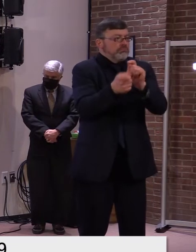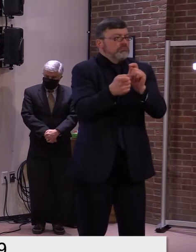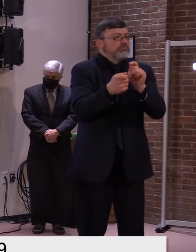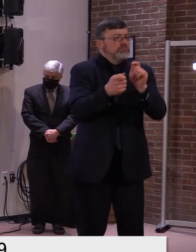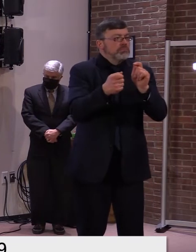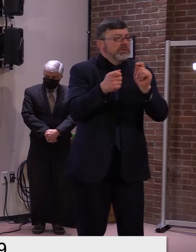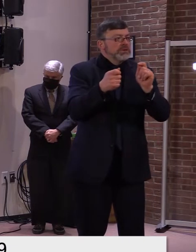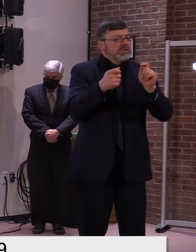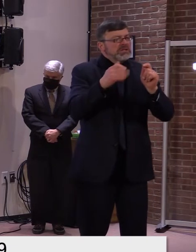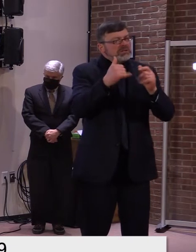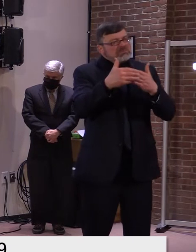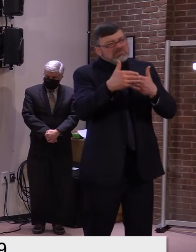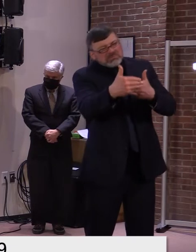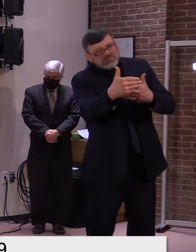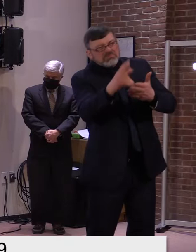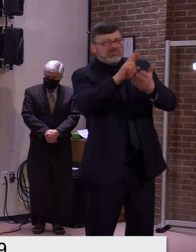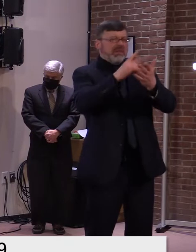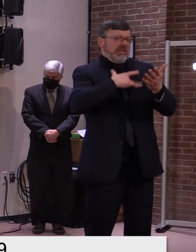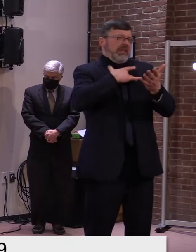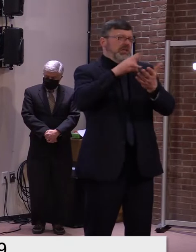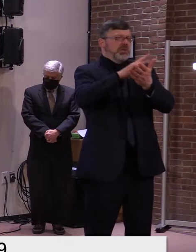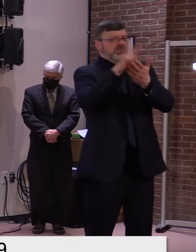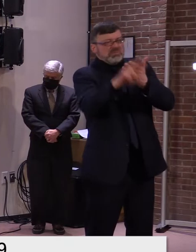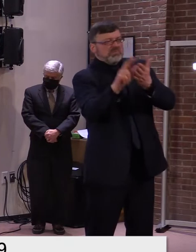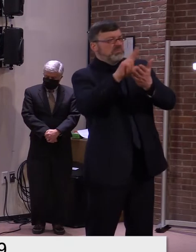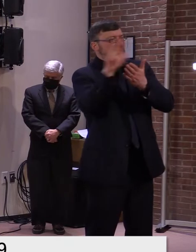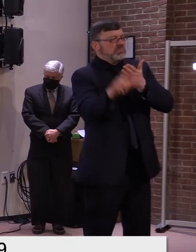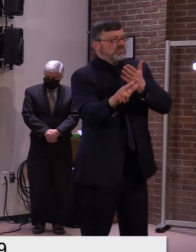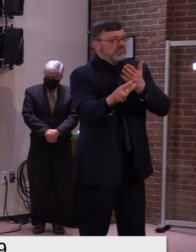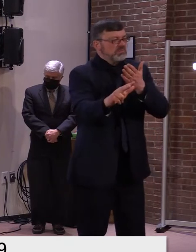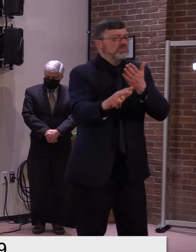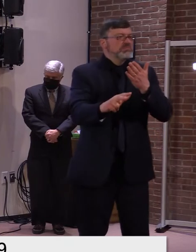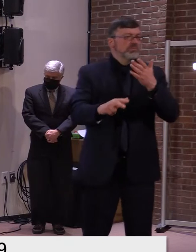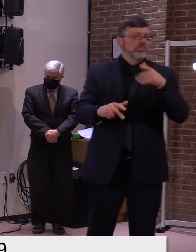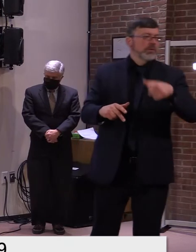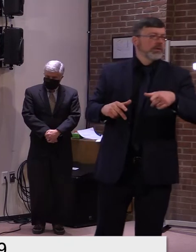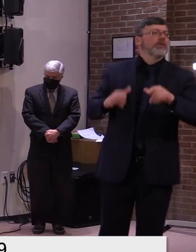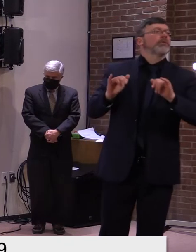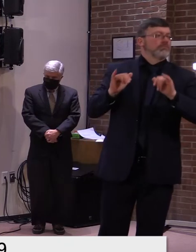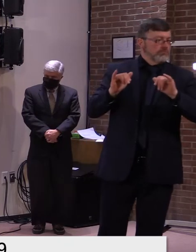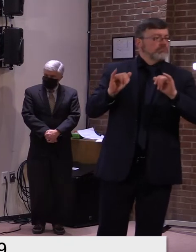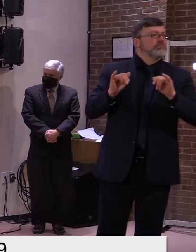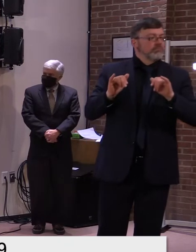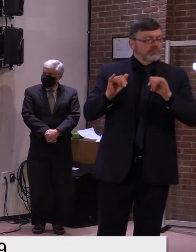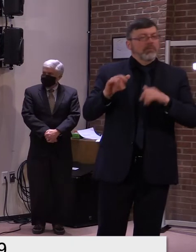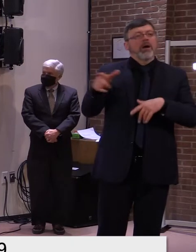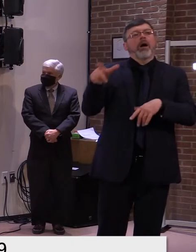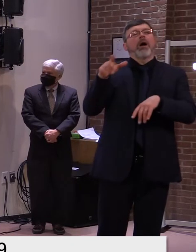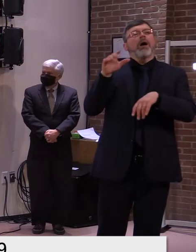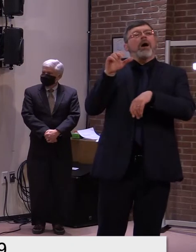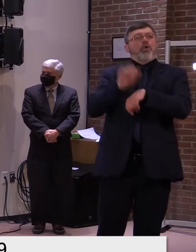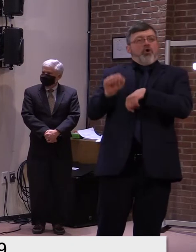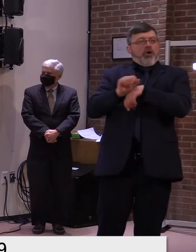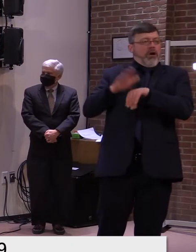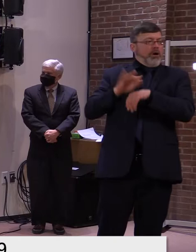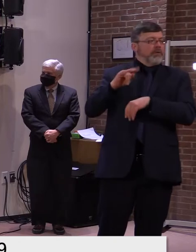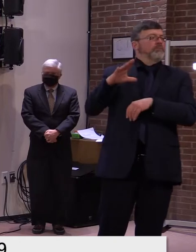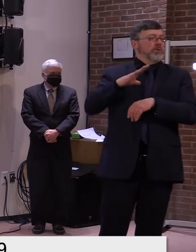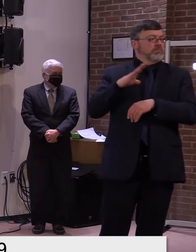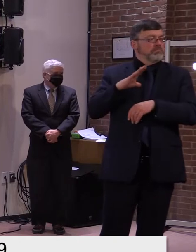Okay, so in the works. Speaking of returning to work, will bartenders be returning to work, or are